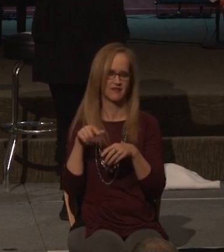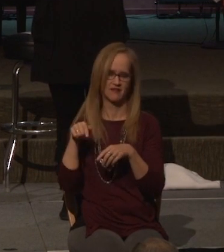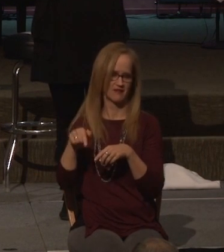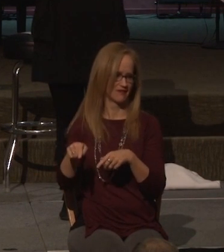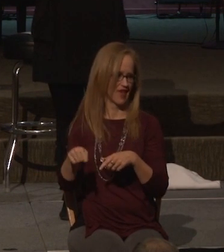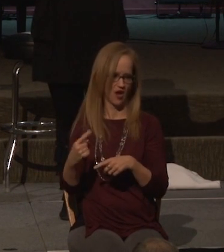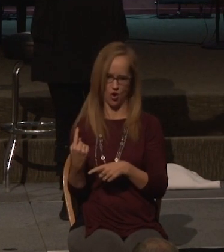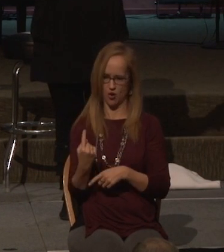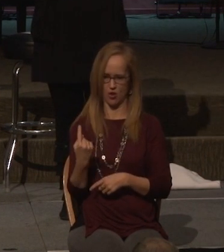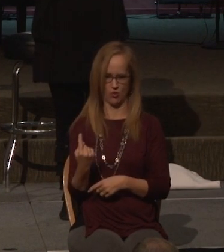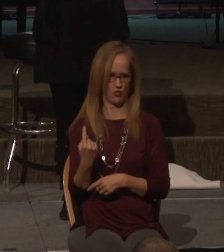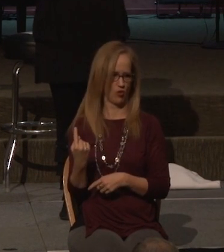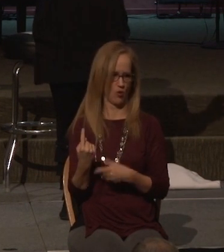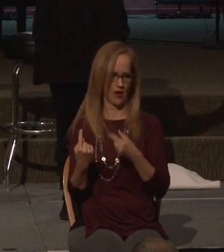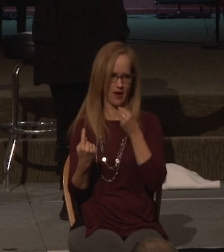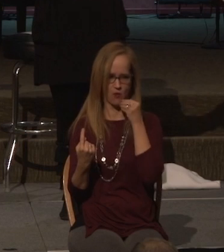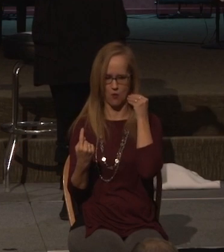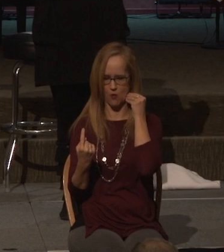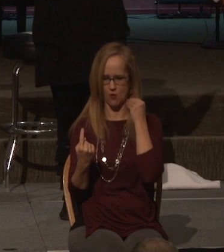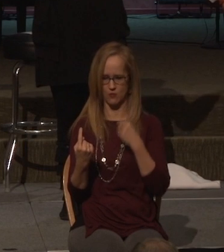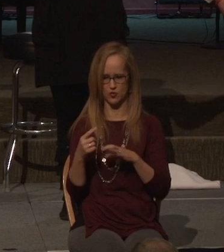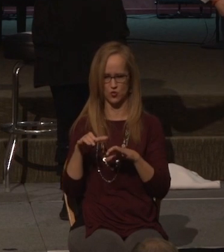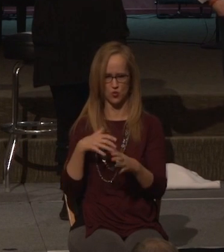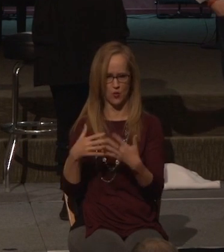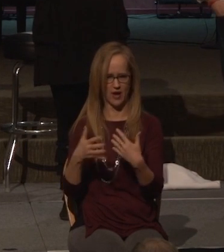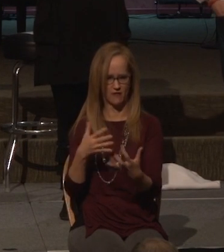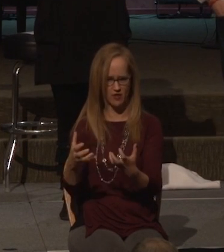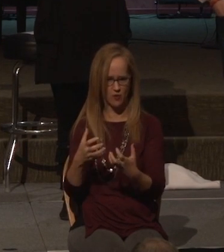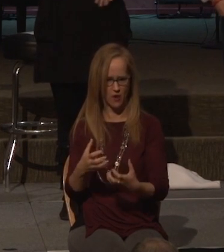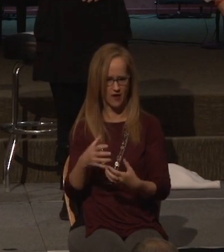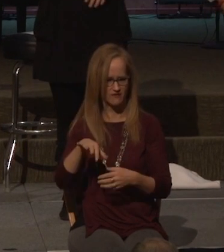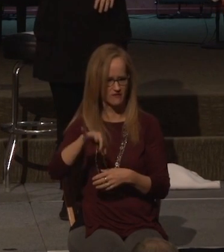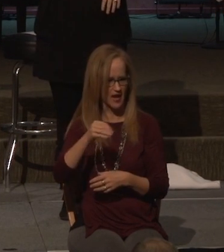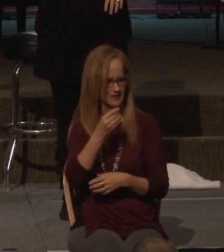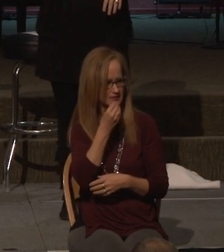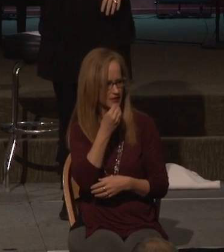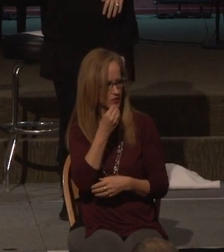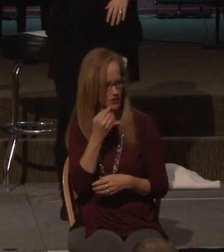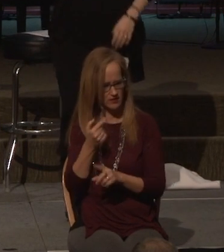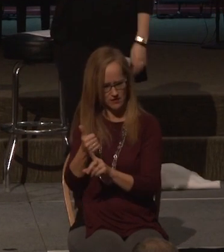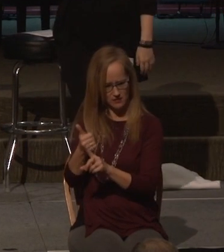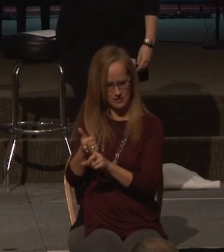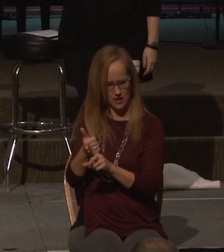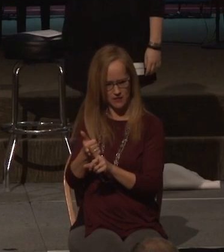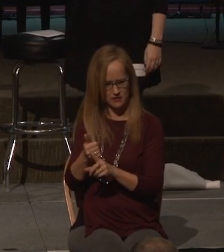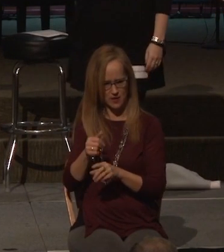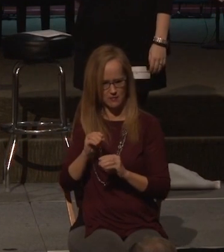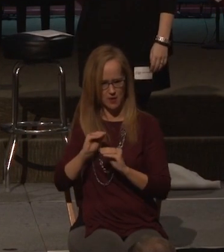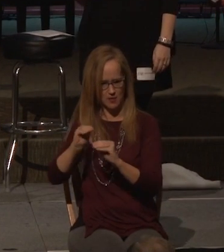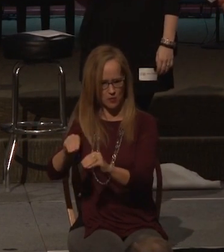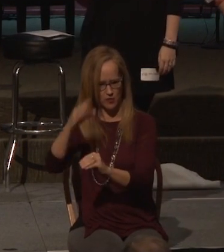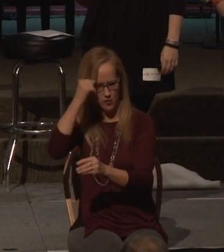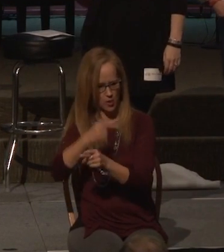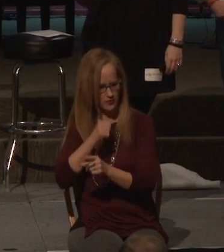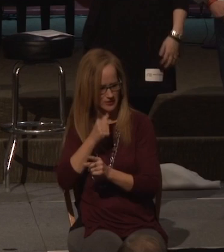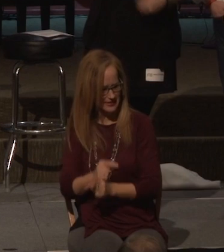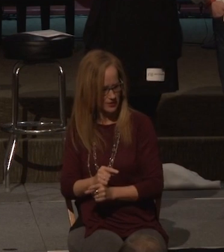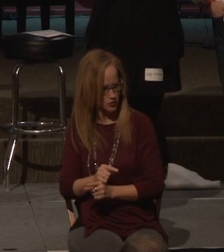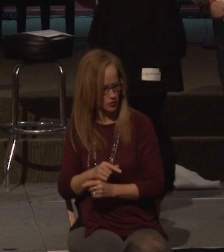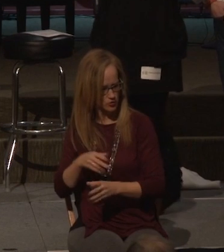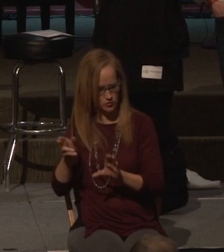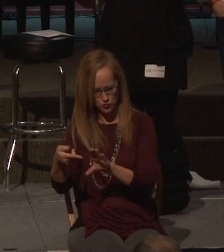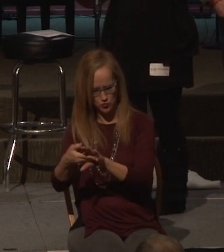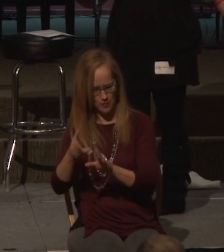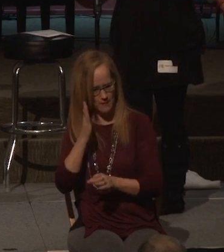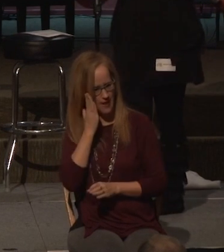all night by themselves, like to do whatever they want, to find dinner whenever they want, maybe to put their brothers and sisters to bed. And so we're